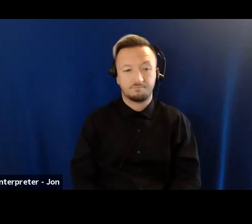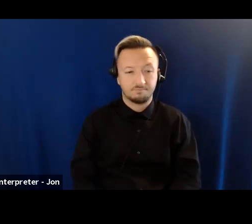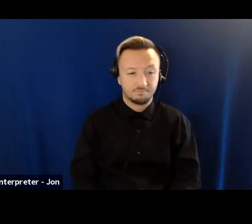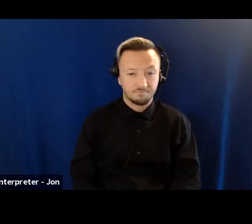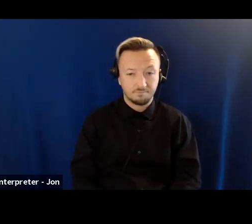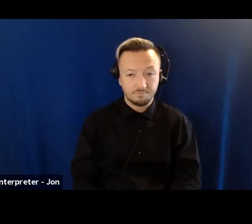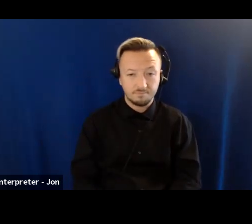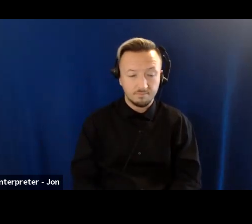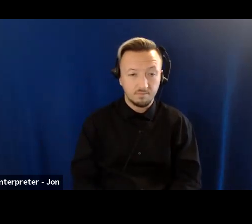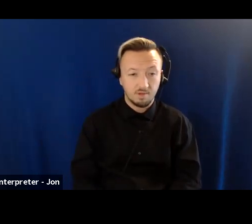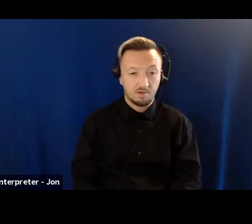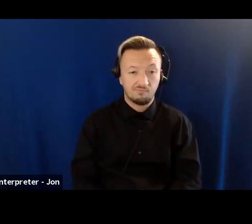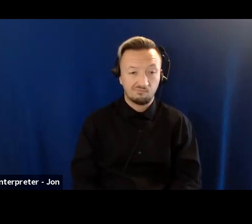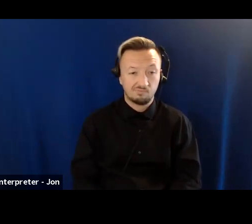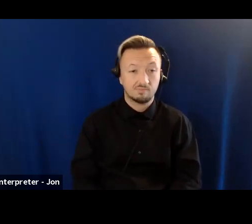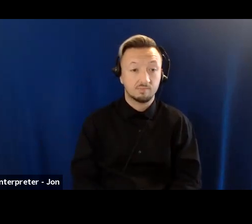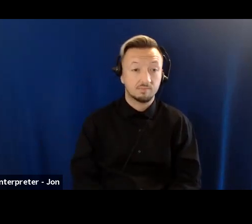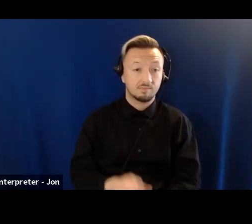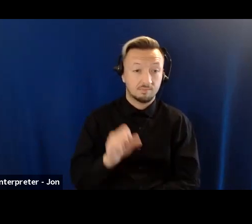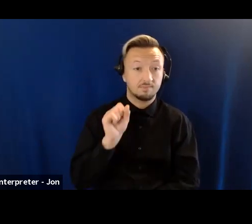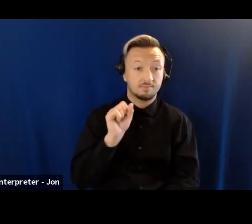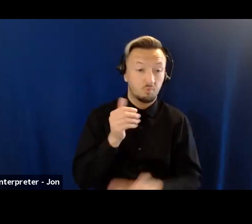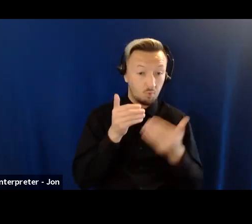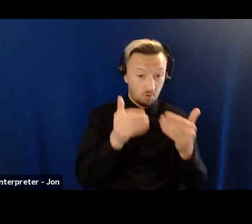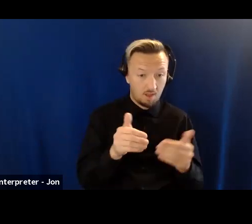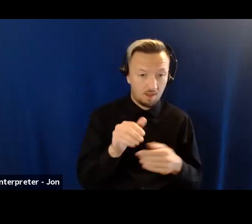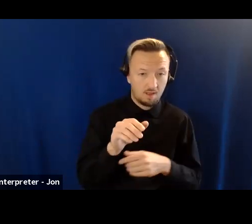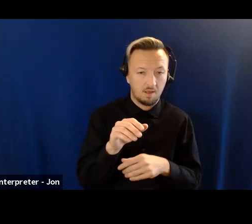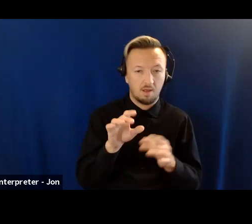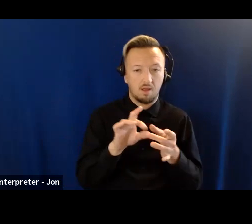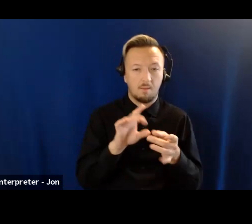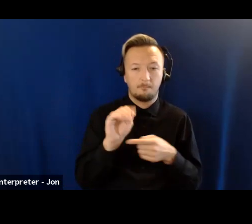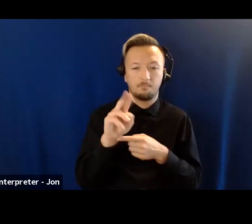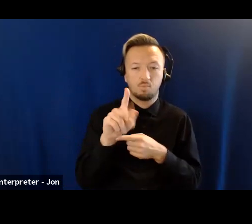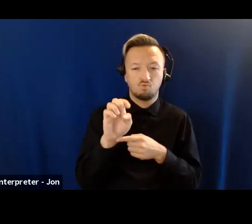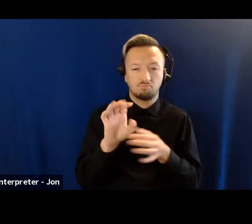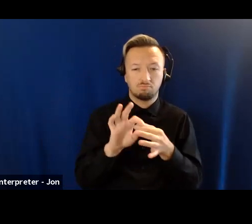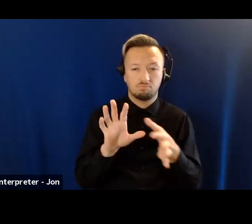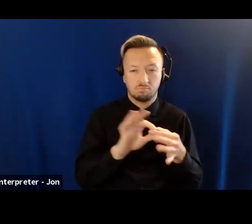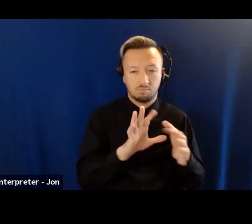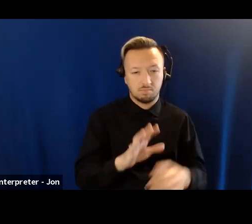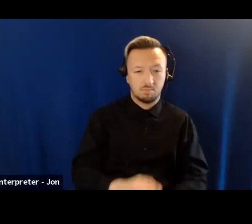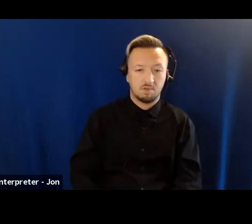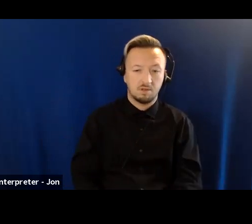Do you want me to go ahead and unmute some lines? Could you please? Wonderful.